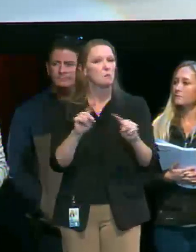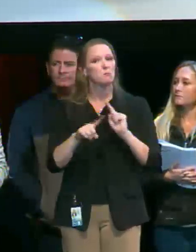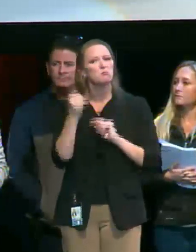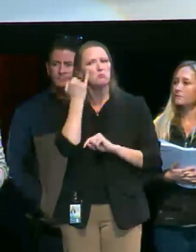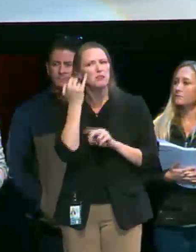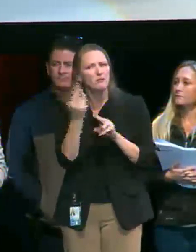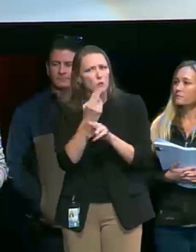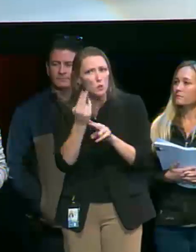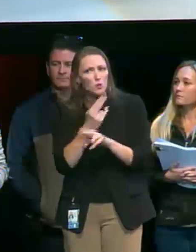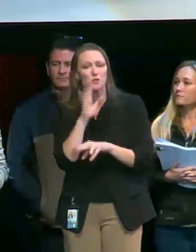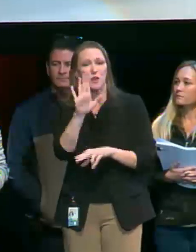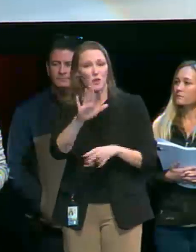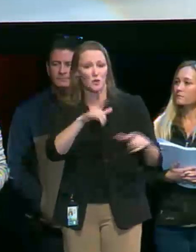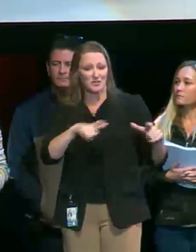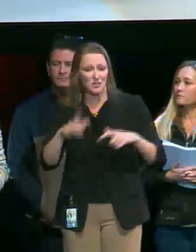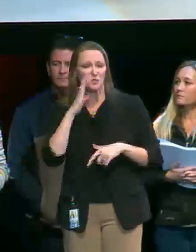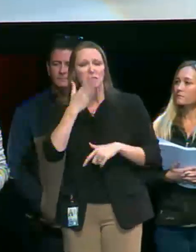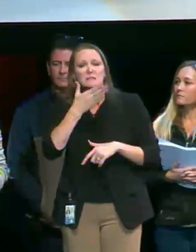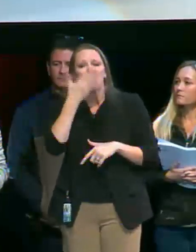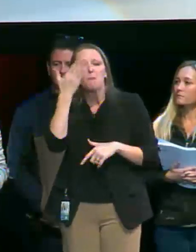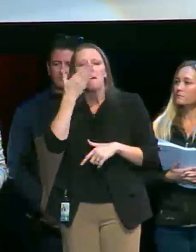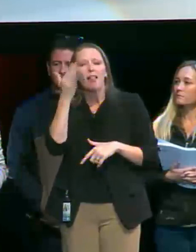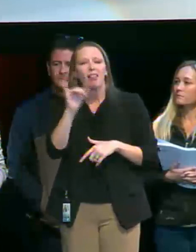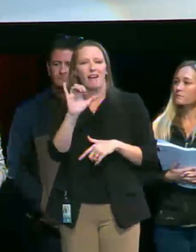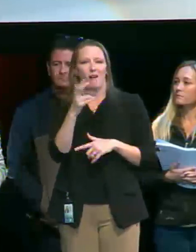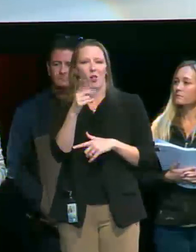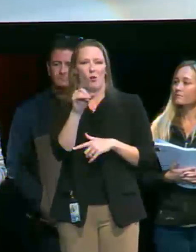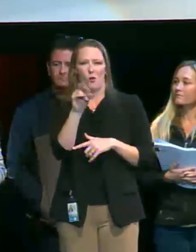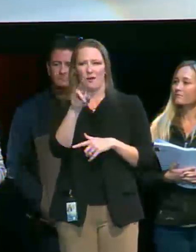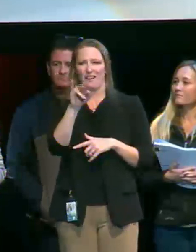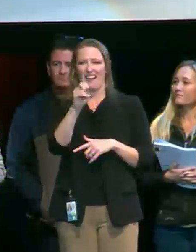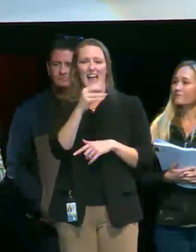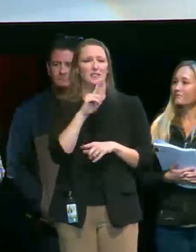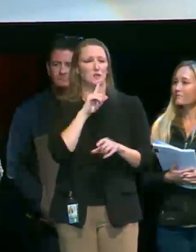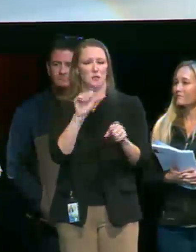it, your dishes are going to smell like chlorine and they will be very disinfected.